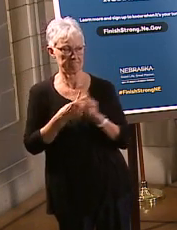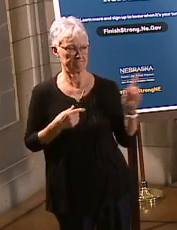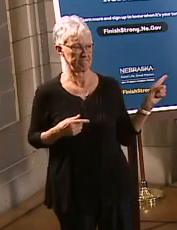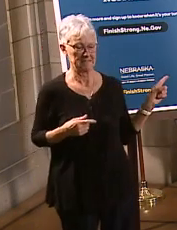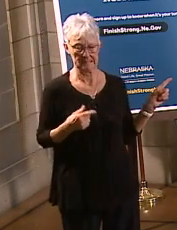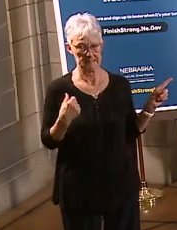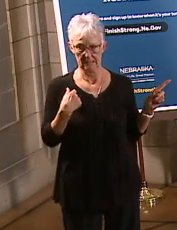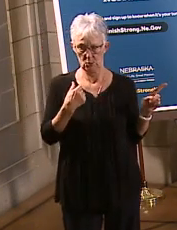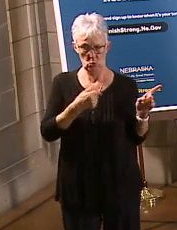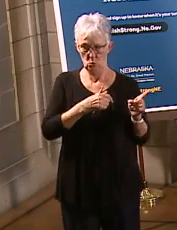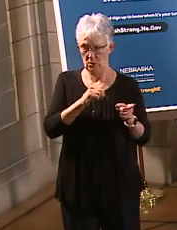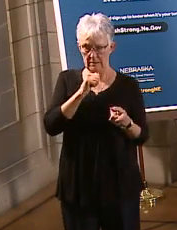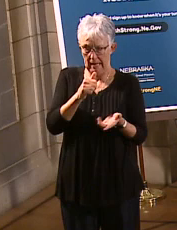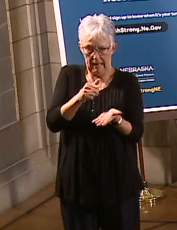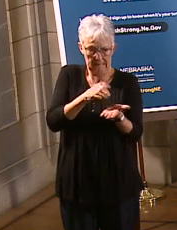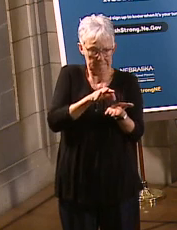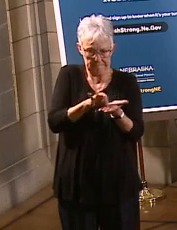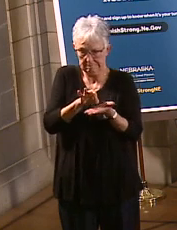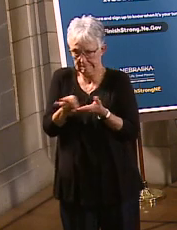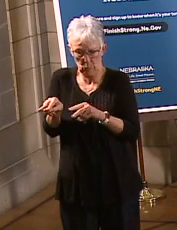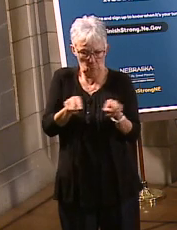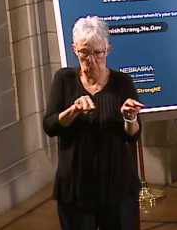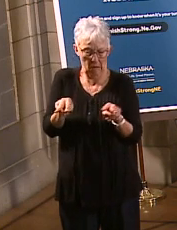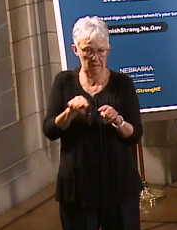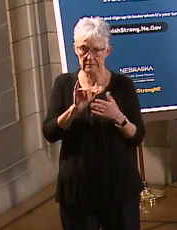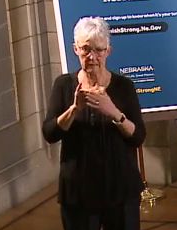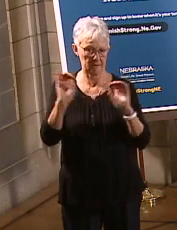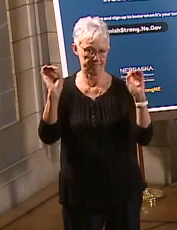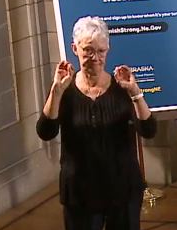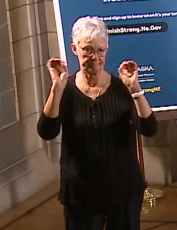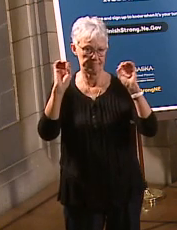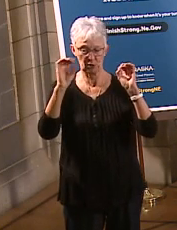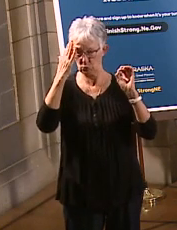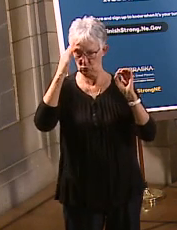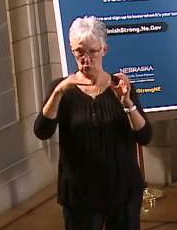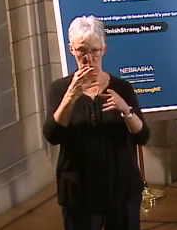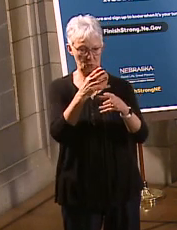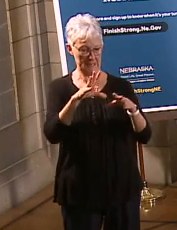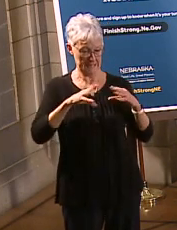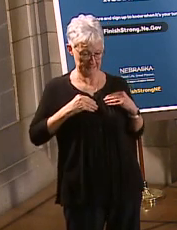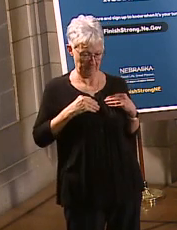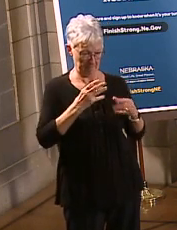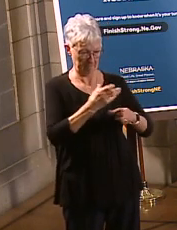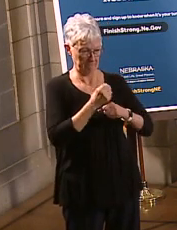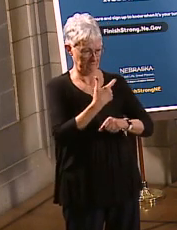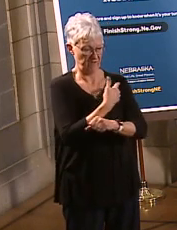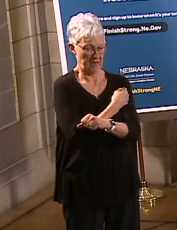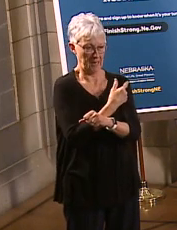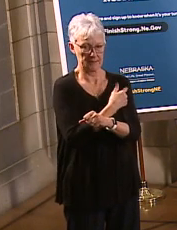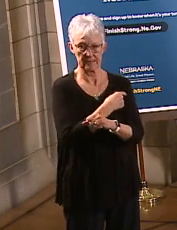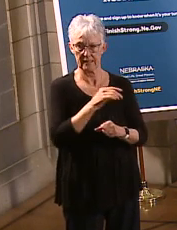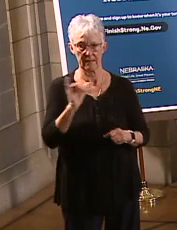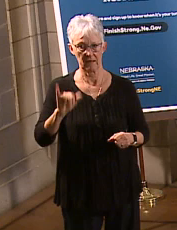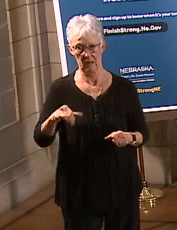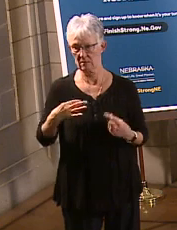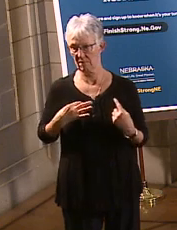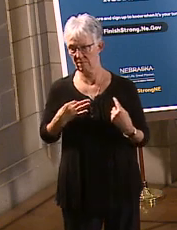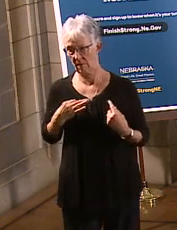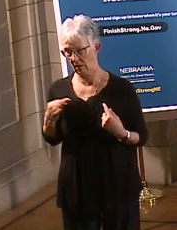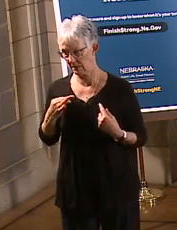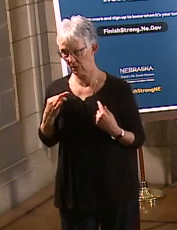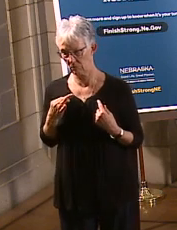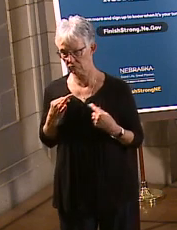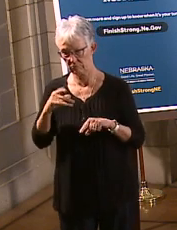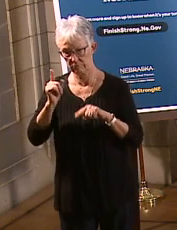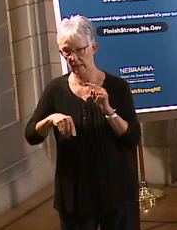tracking that. Again, just want to remind everybody, getting a vaccine is a voluntary program, so we're not requiring anybody to get a vaccine, and so we're not tracking